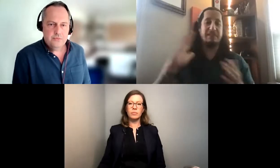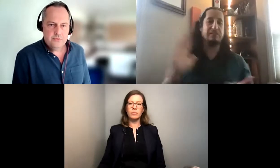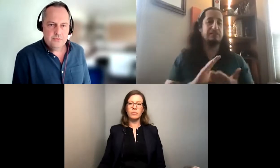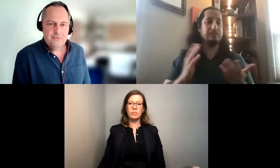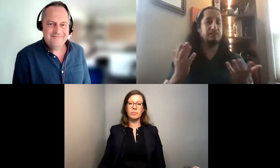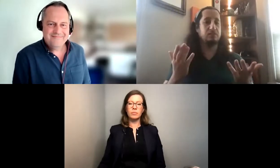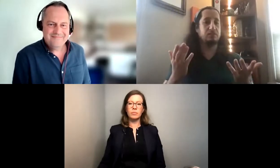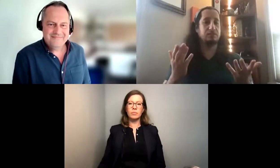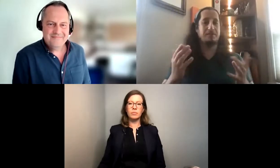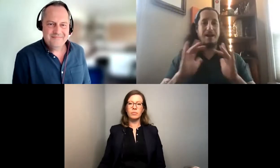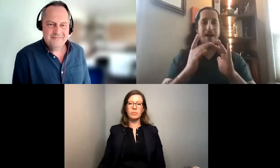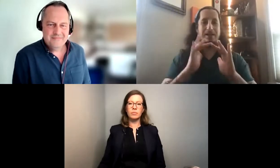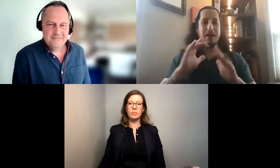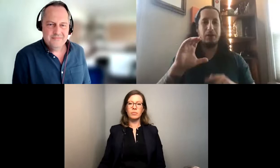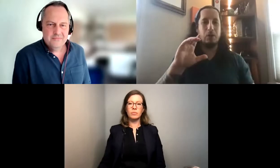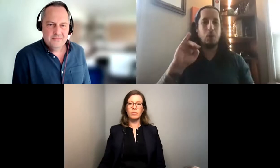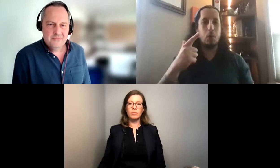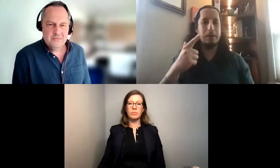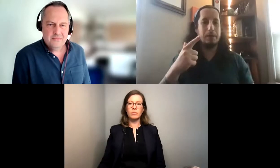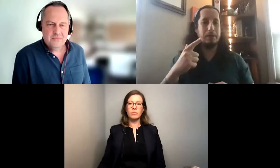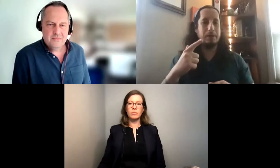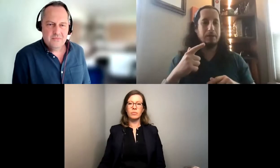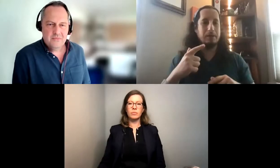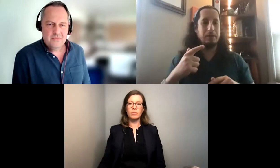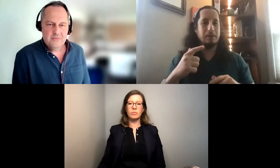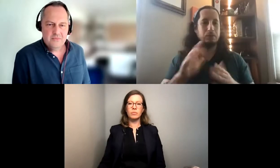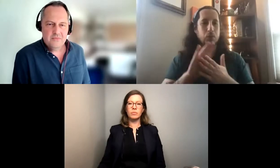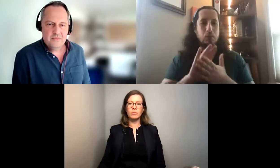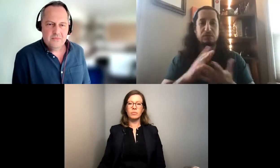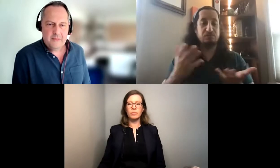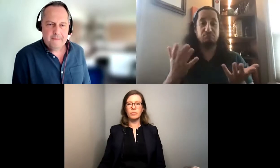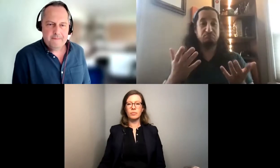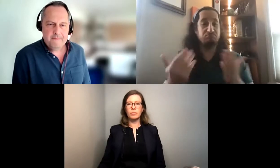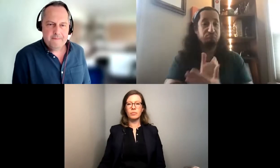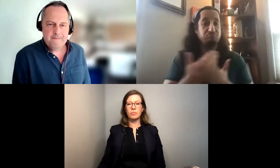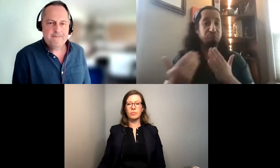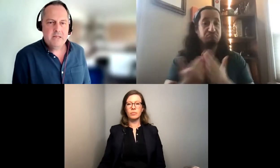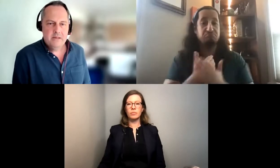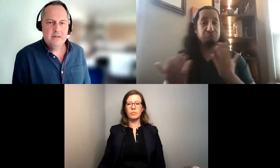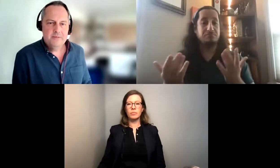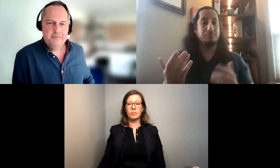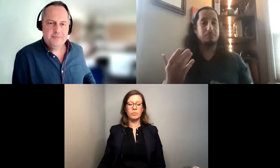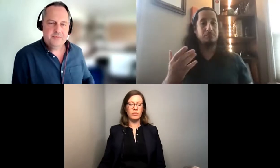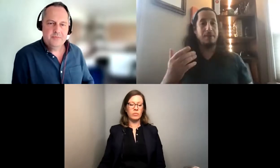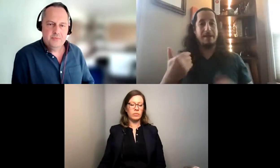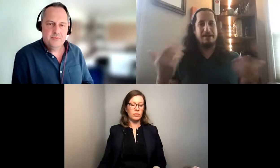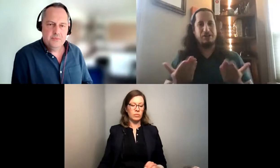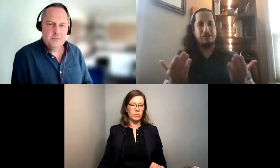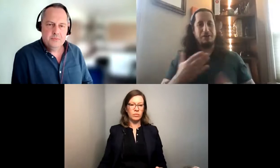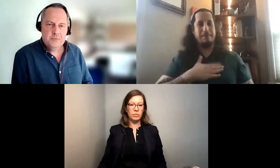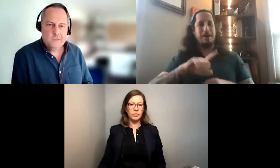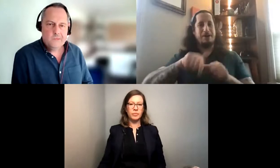they're all hearing, and they experience a lot less of these barriers in terms of networking or getting coding